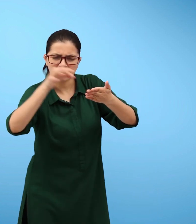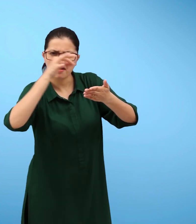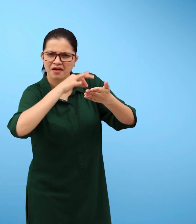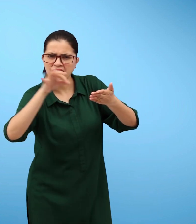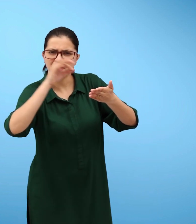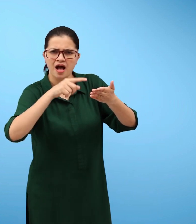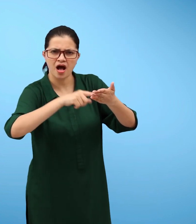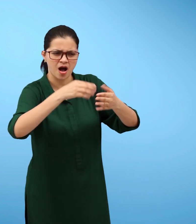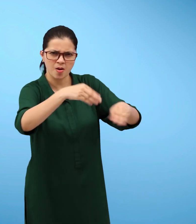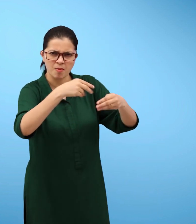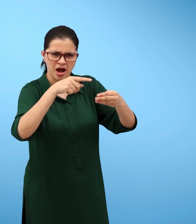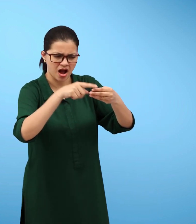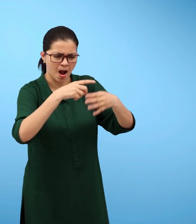Hint: see Chapter 1.